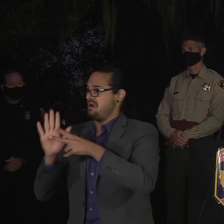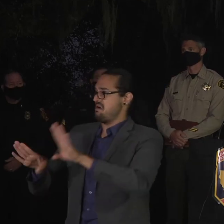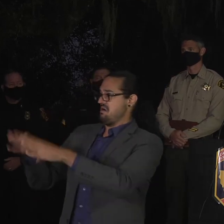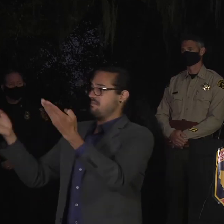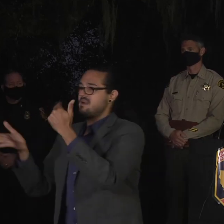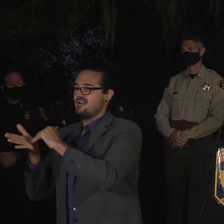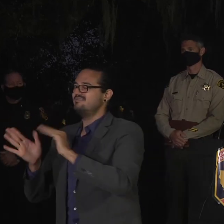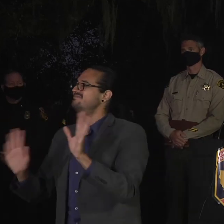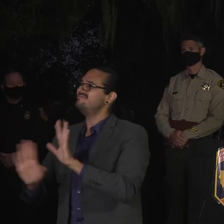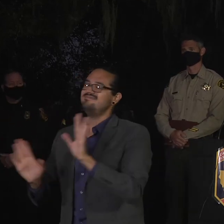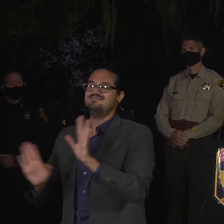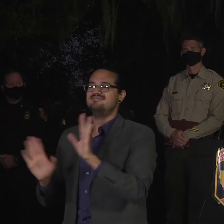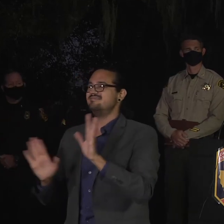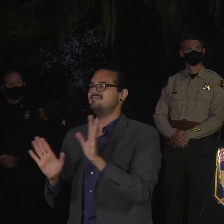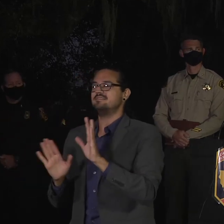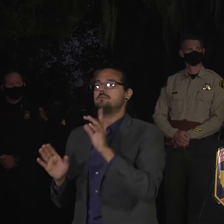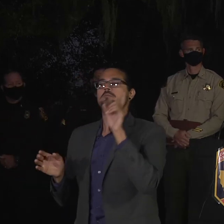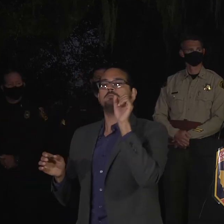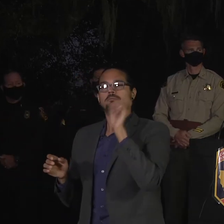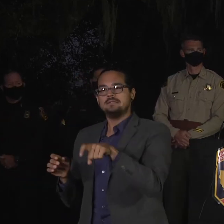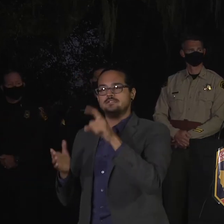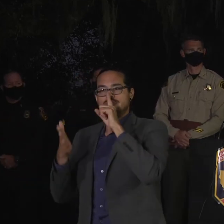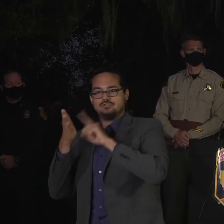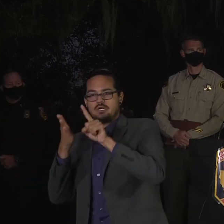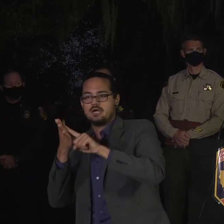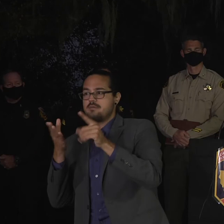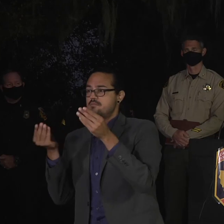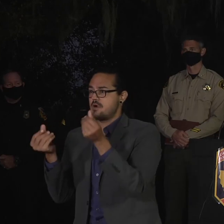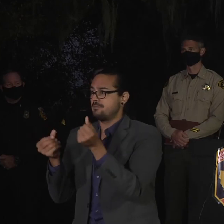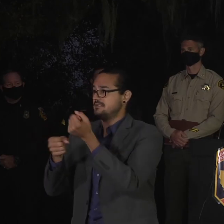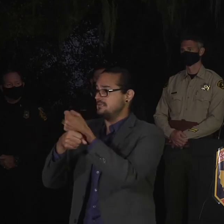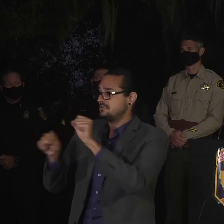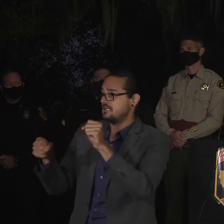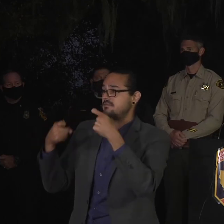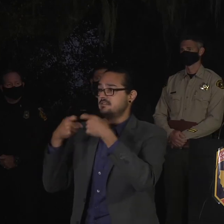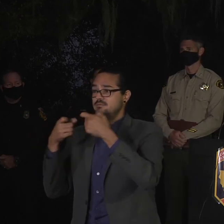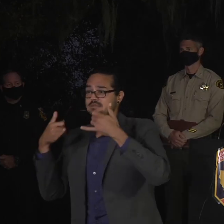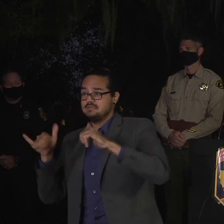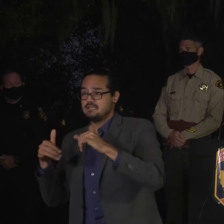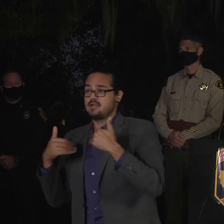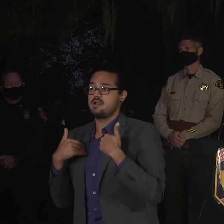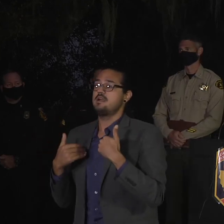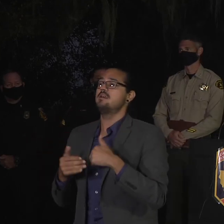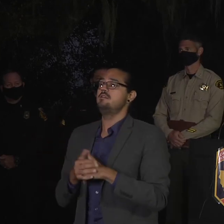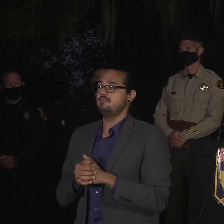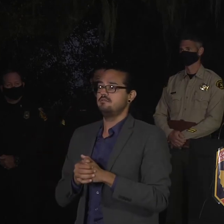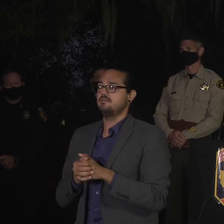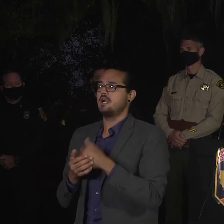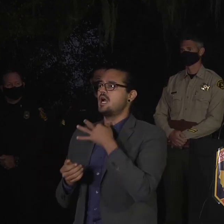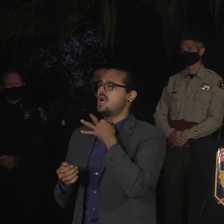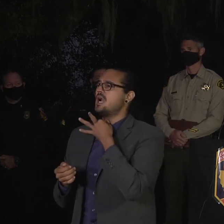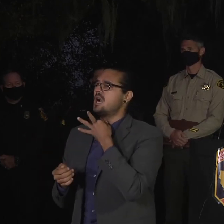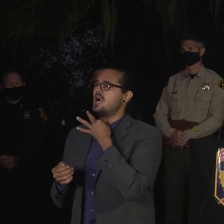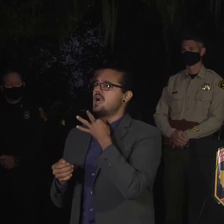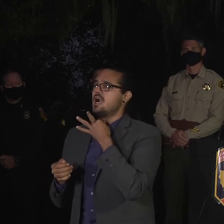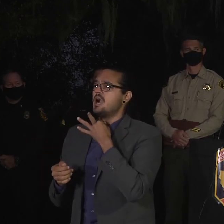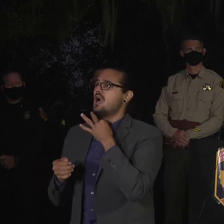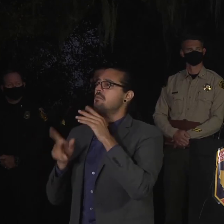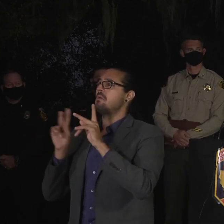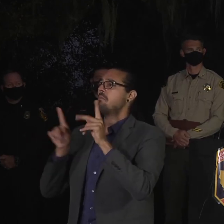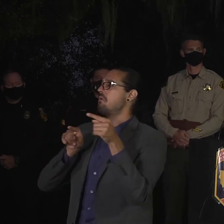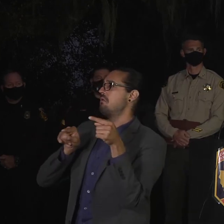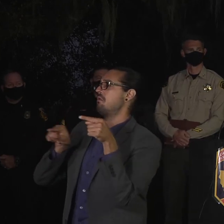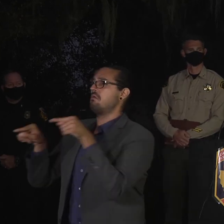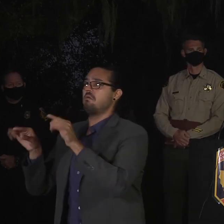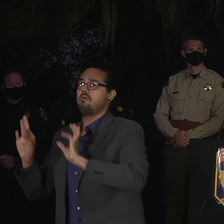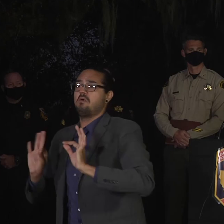if their property is still there, but we don't want to that to come at the price of being hurt. So it's incumbent upon the team to